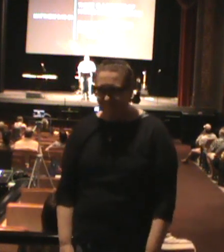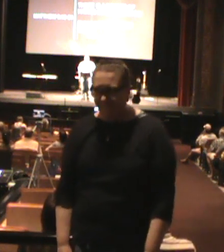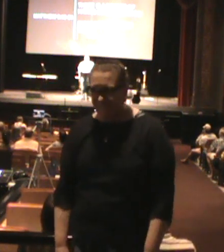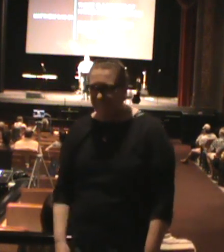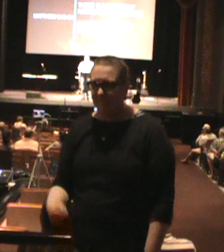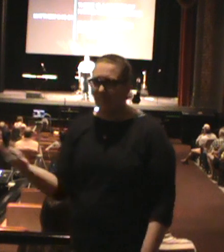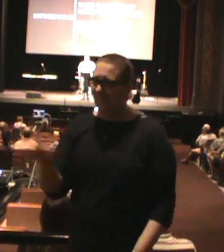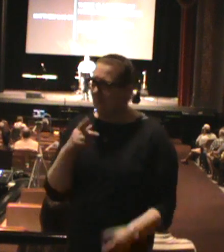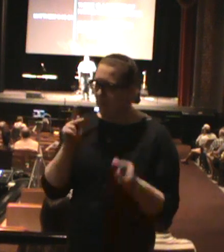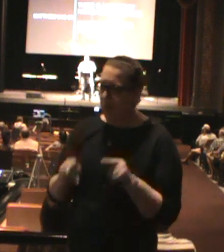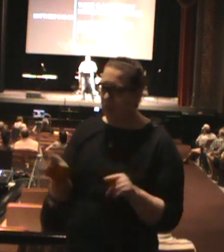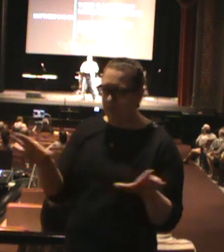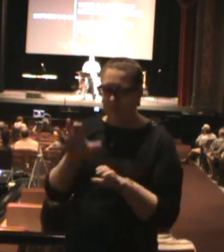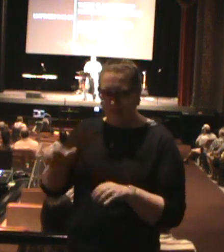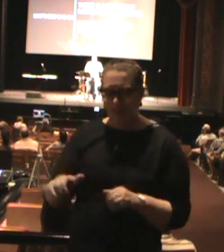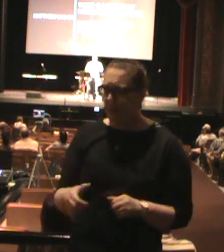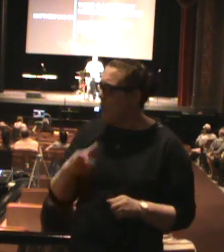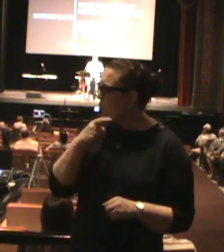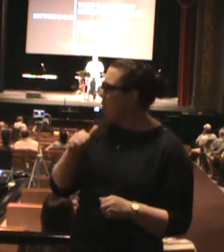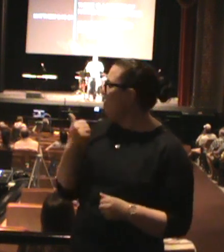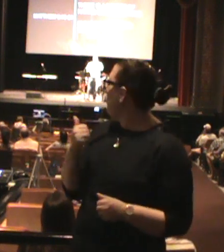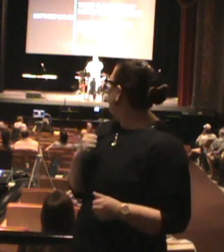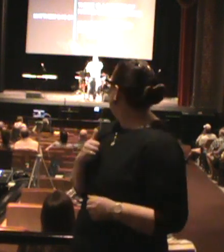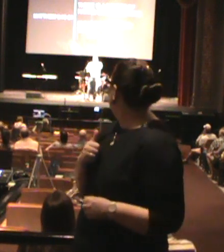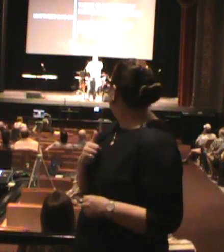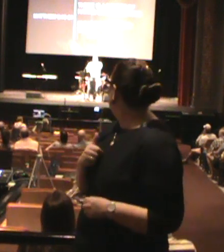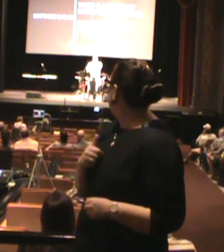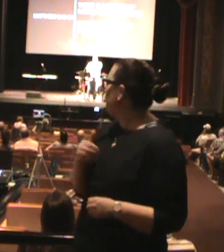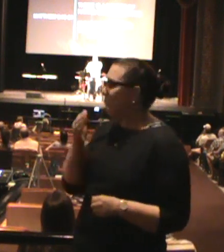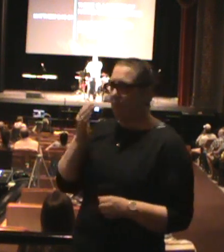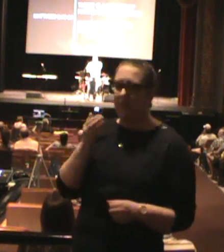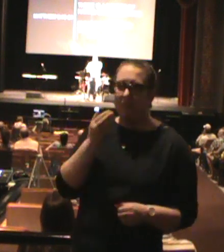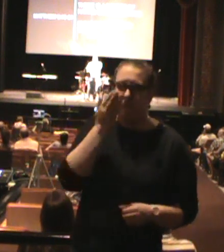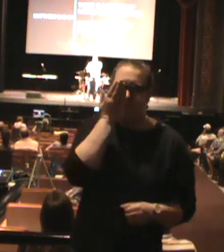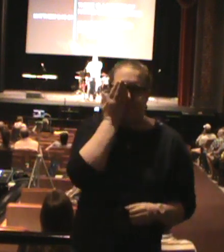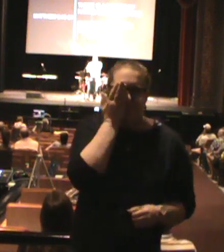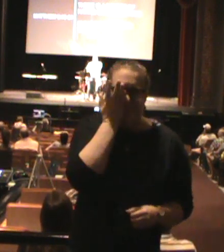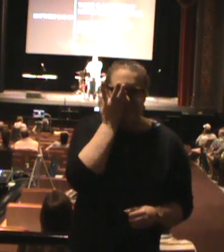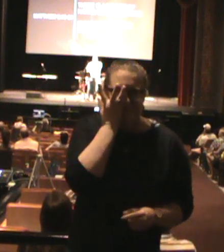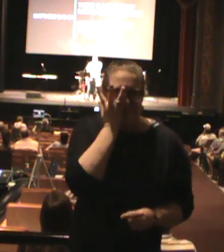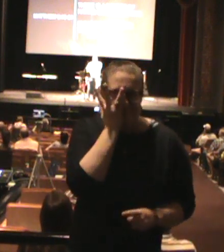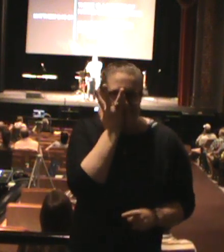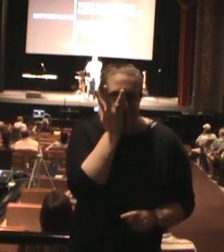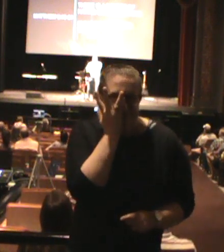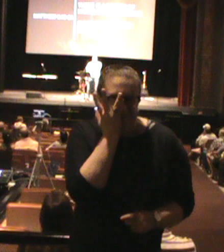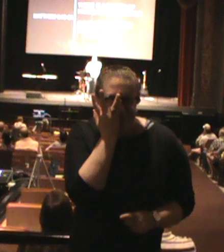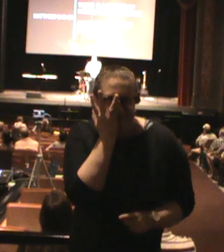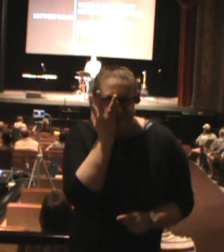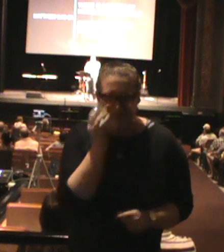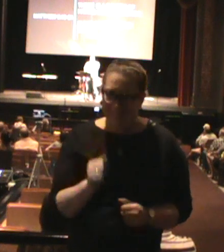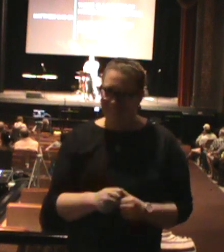I'm the only one that did that? Who else did this with their bad eye, with a good eye, go like this?